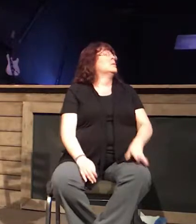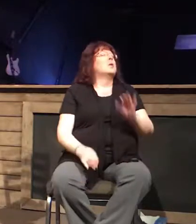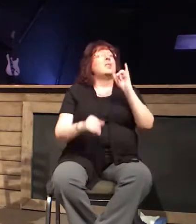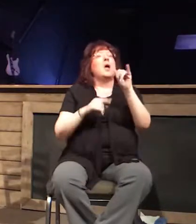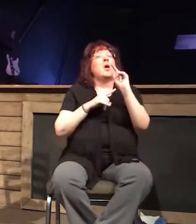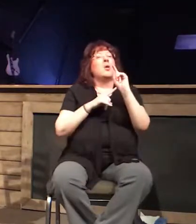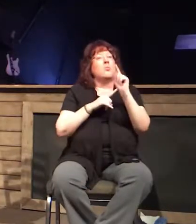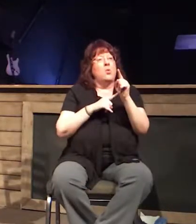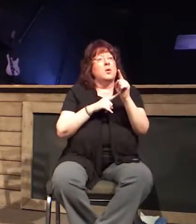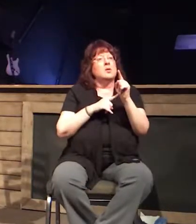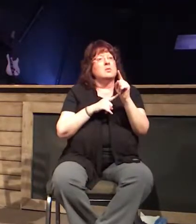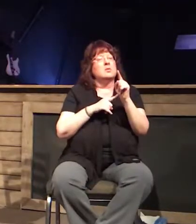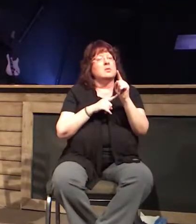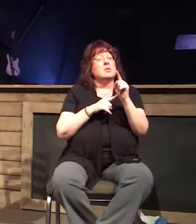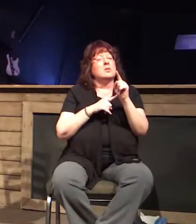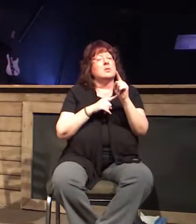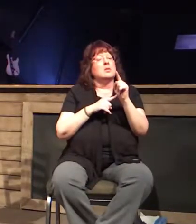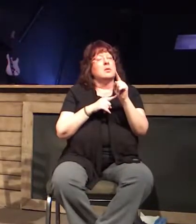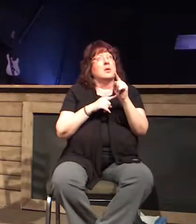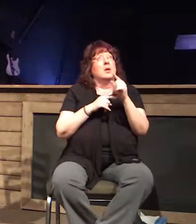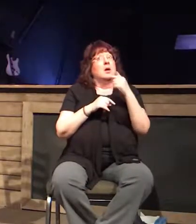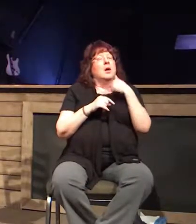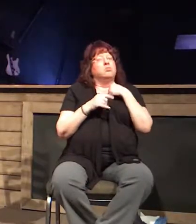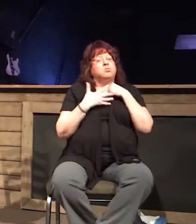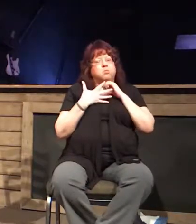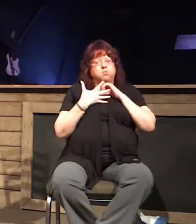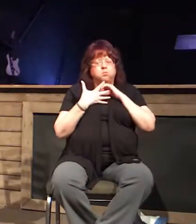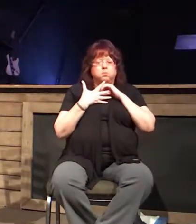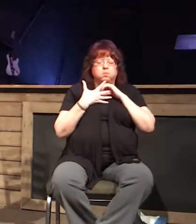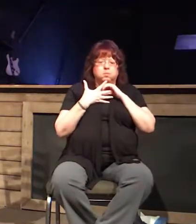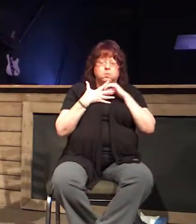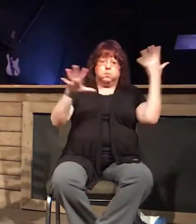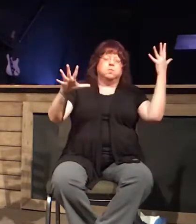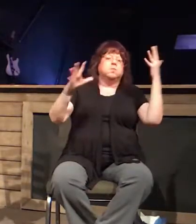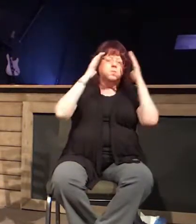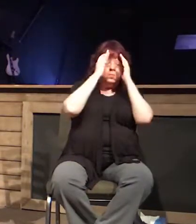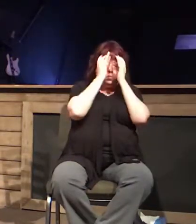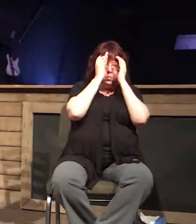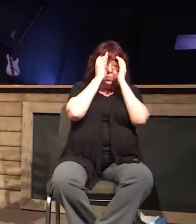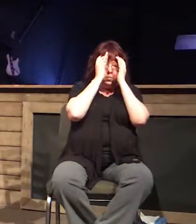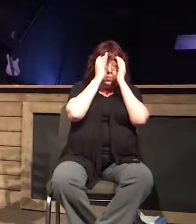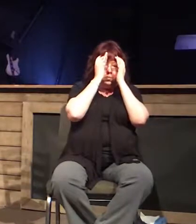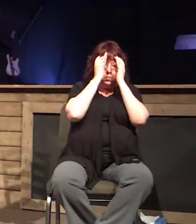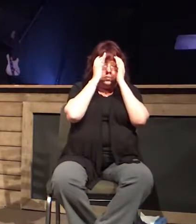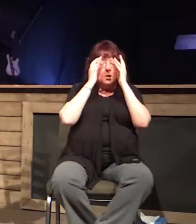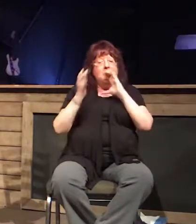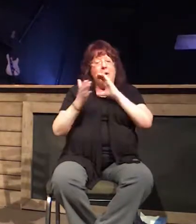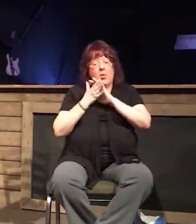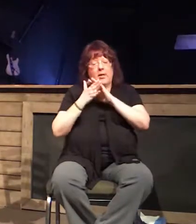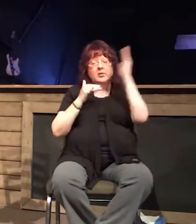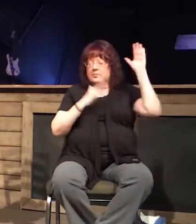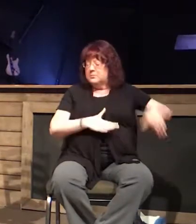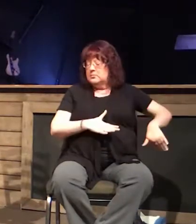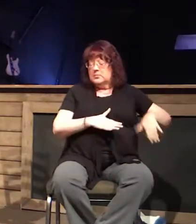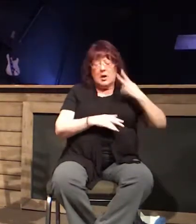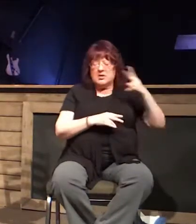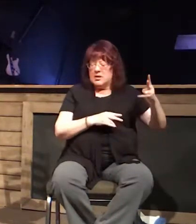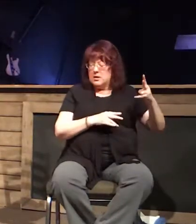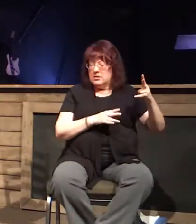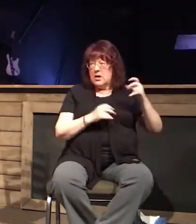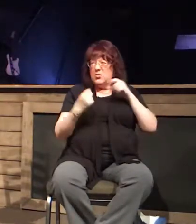that moment that I got wrecked. All of a sudden, Nicole sitting next to me,